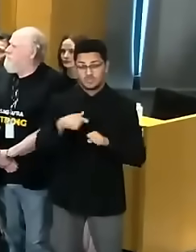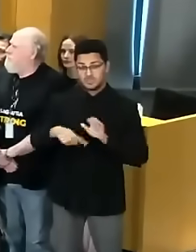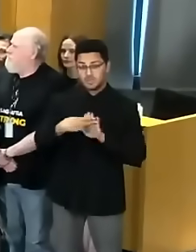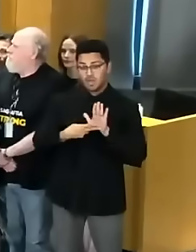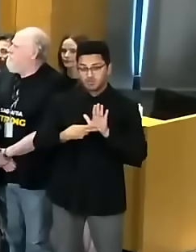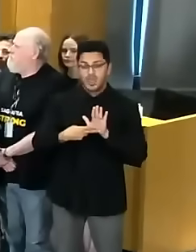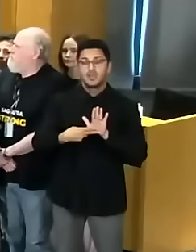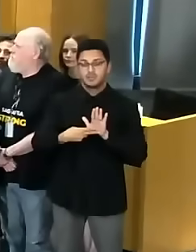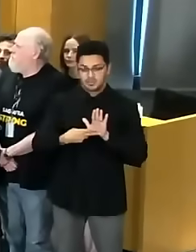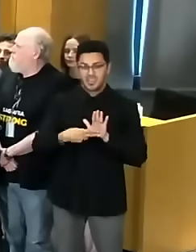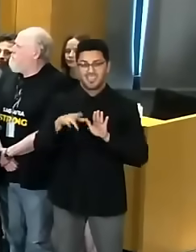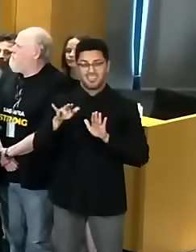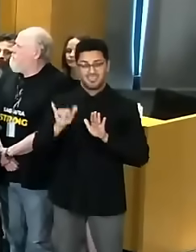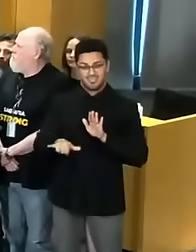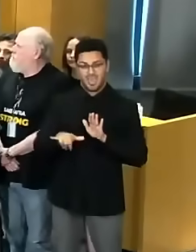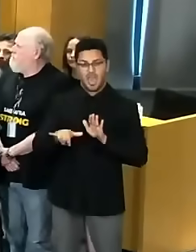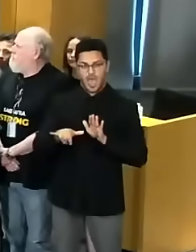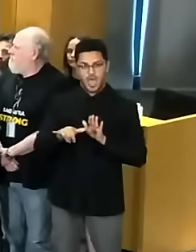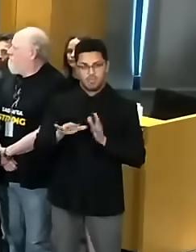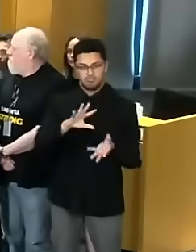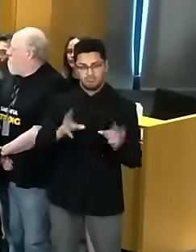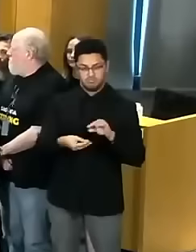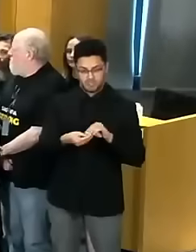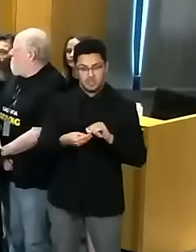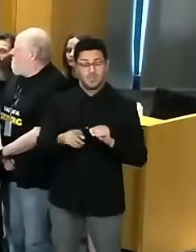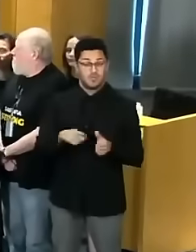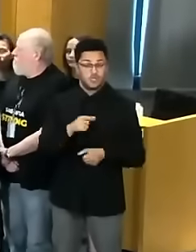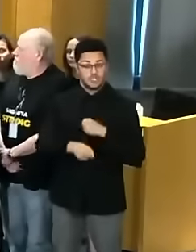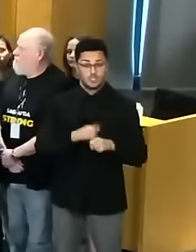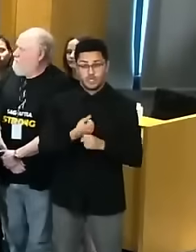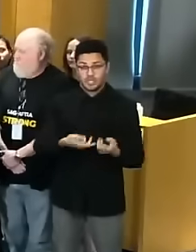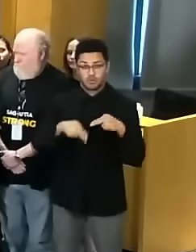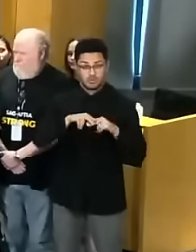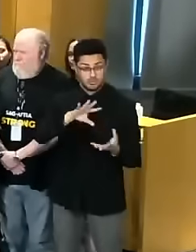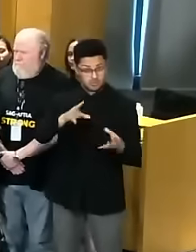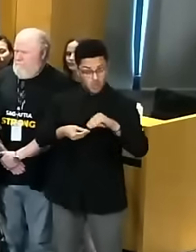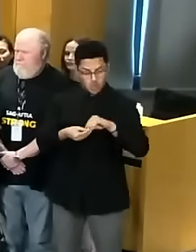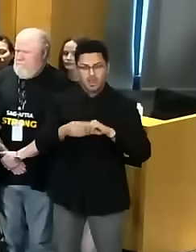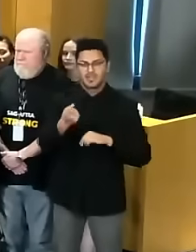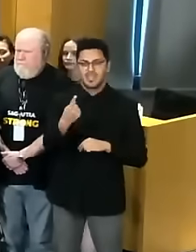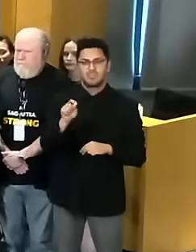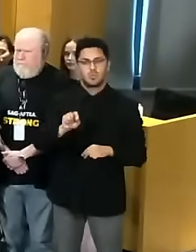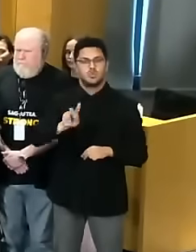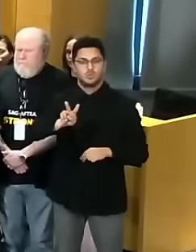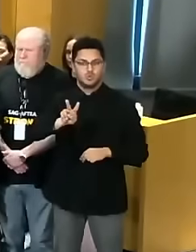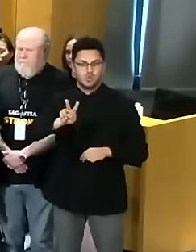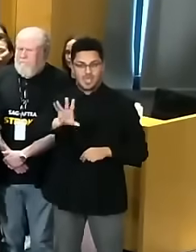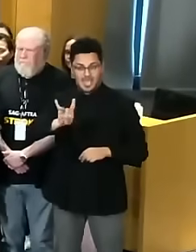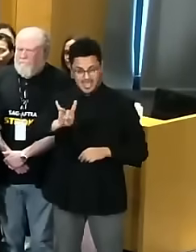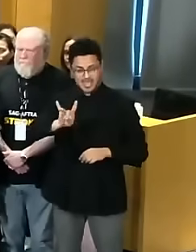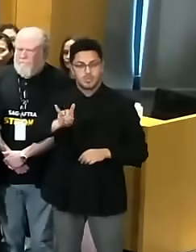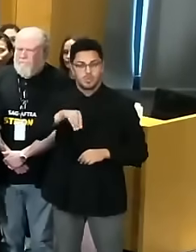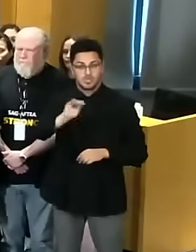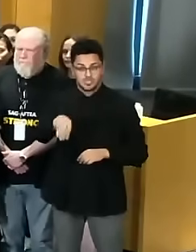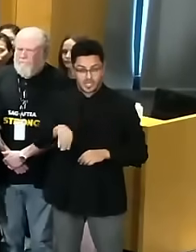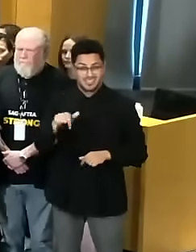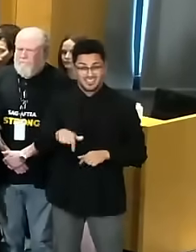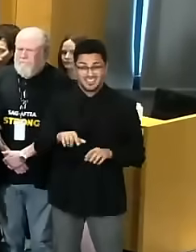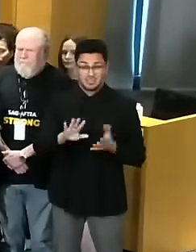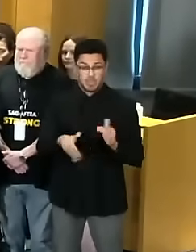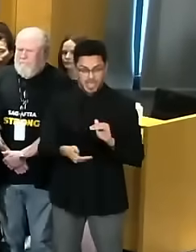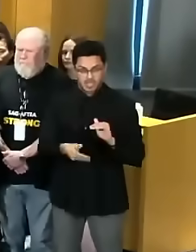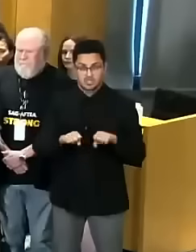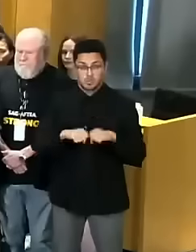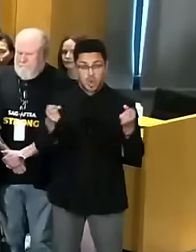contract, that compounds to a first-year increase of 11.28%. This package breaks